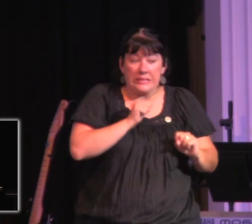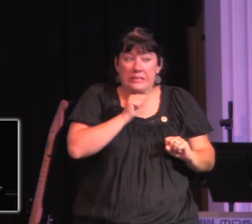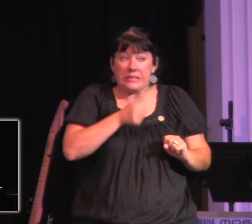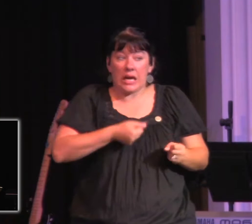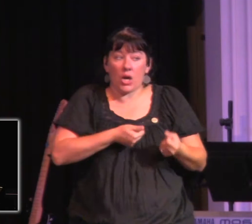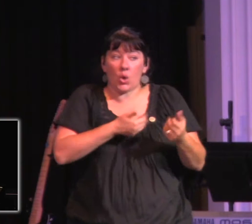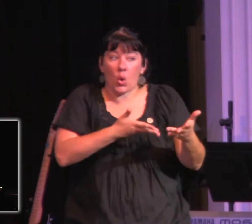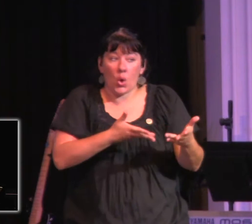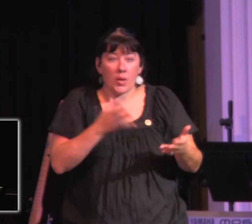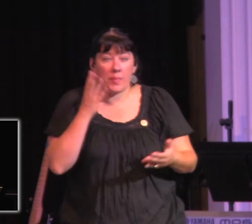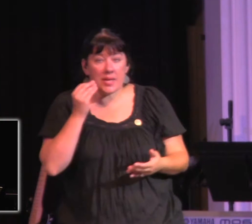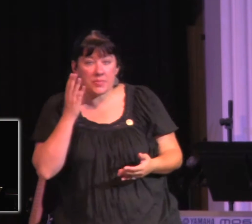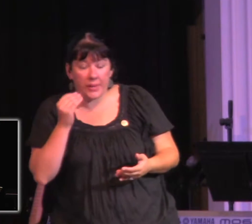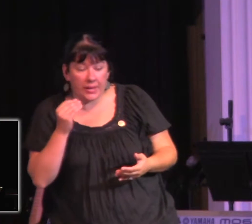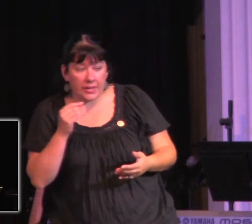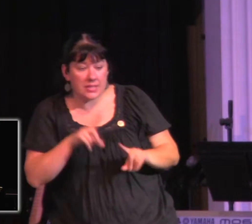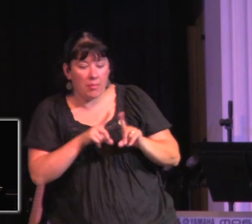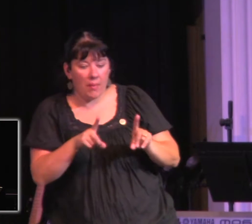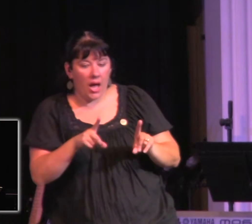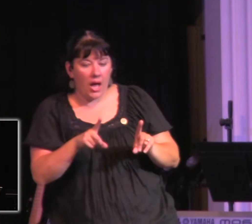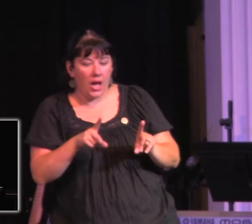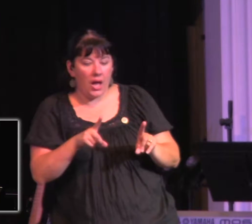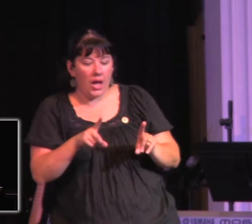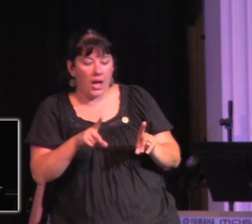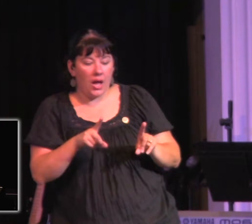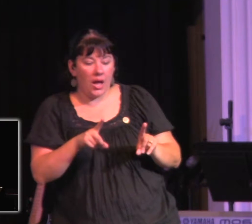broken simply because